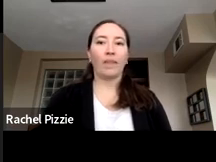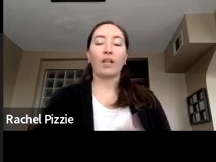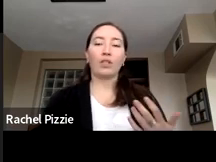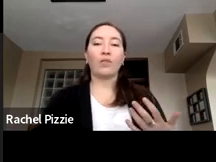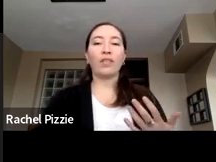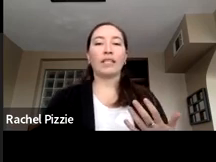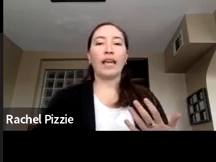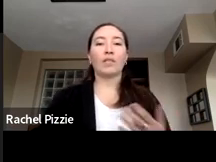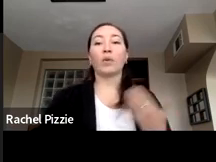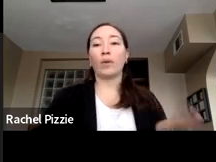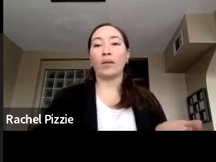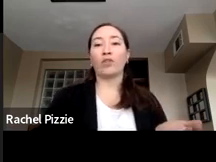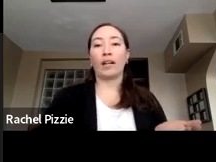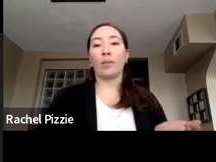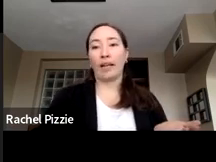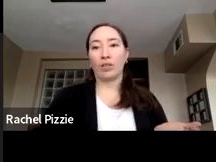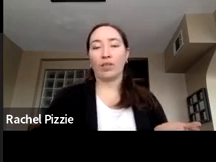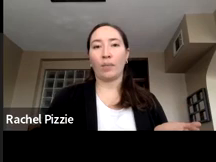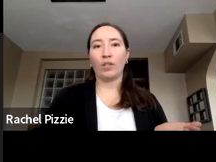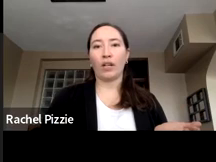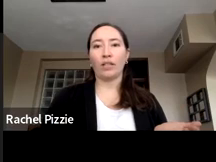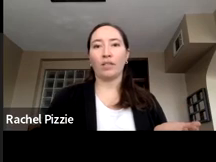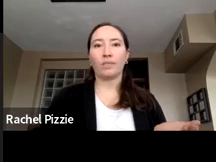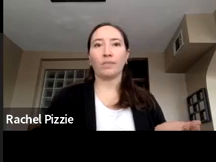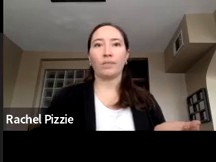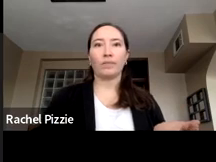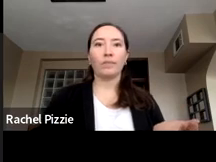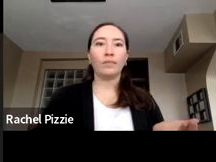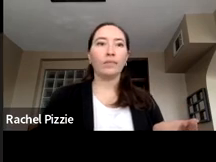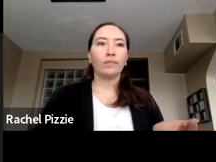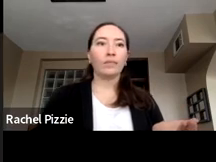Okay, so for this case, we're going to be creating a blank survey project.